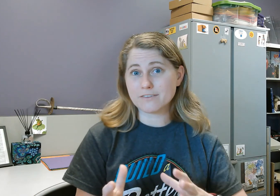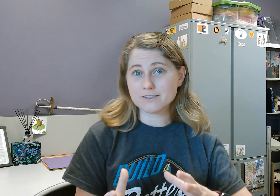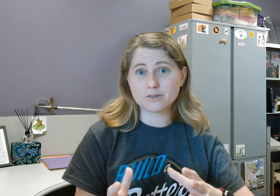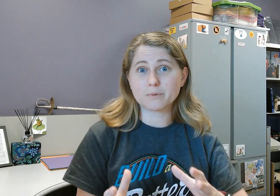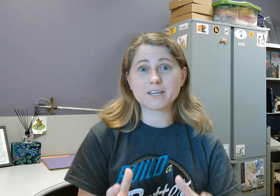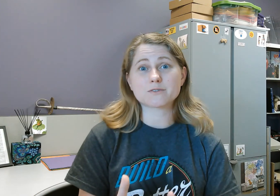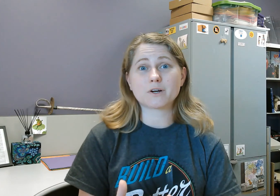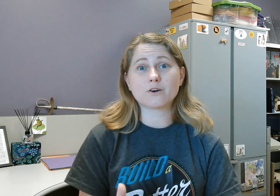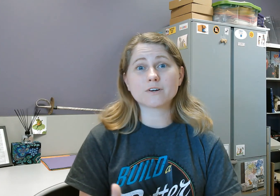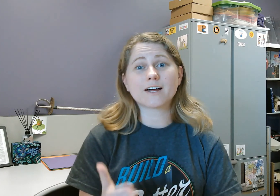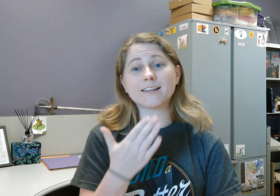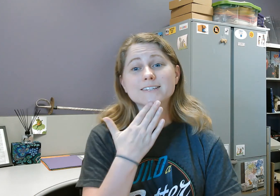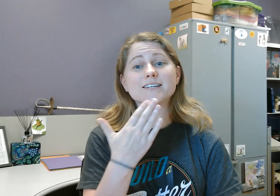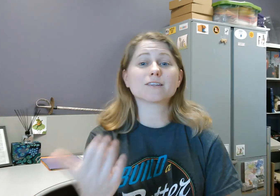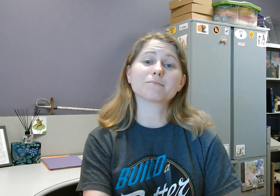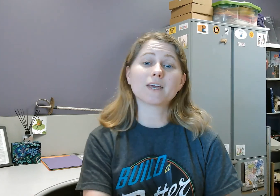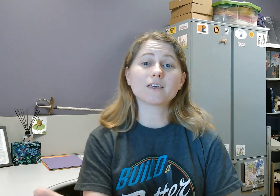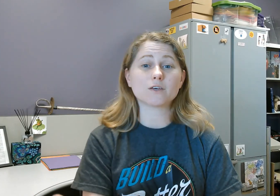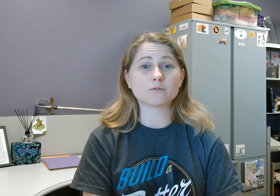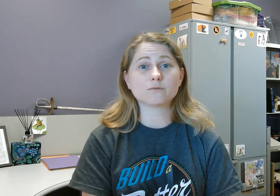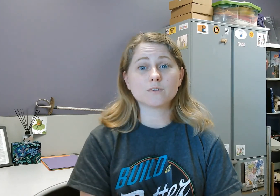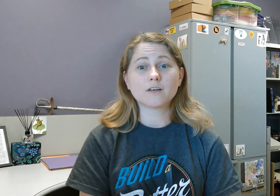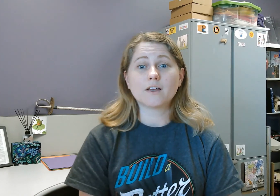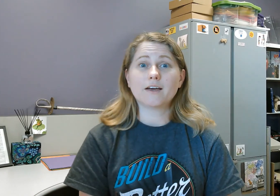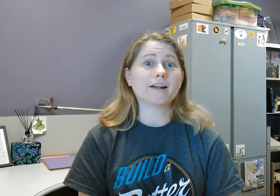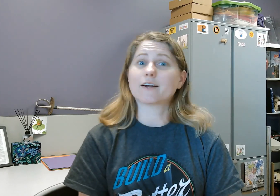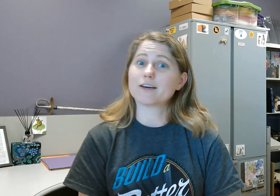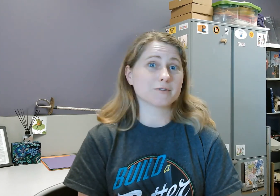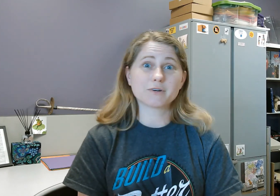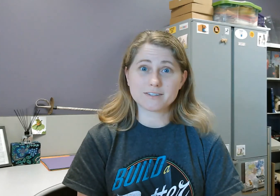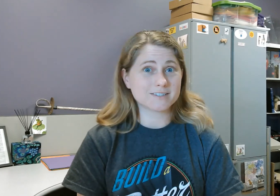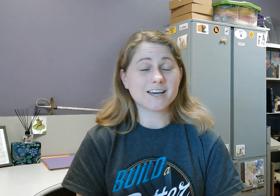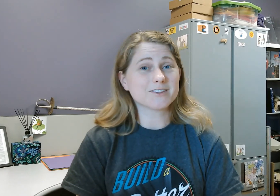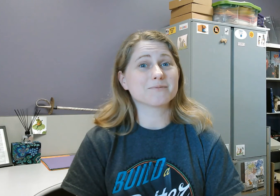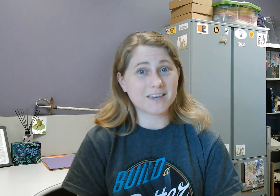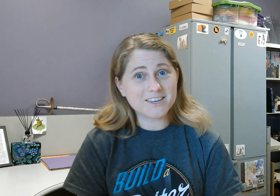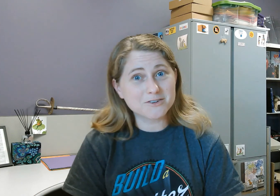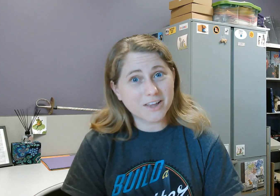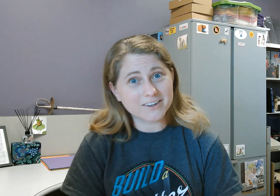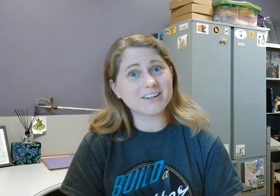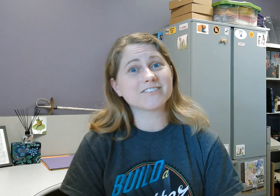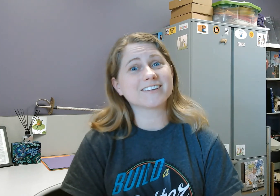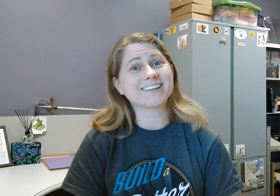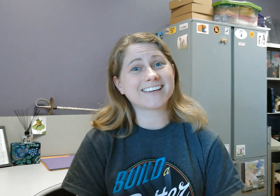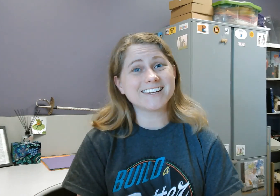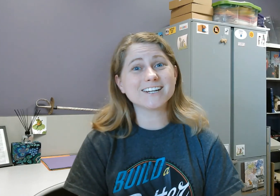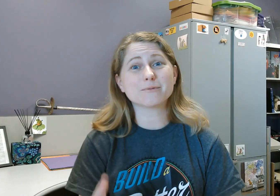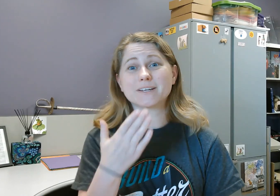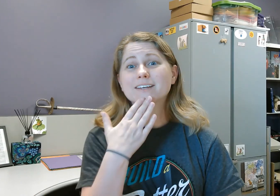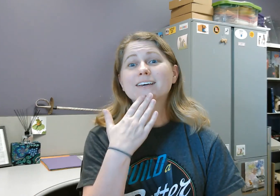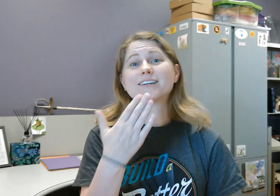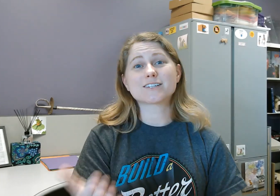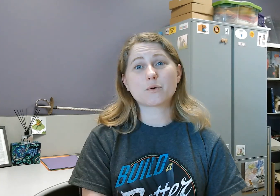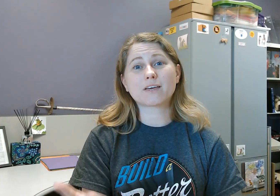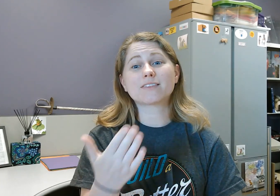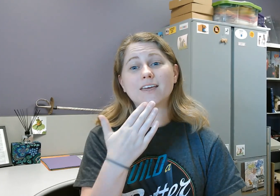so nobody gets run over, I like to tell them thank you. And I don't have the breath to tell them thank you loud enough that they can hear, but it's a quick thank